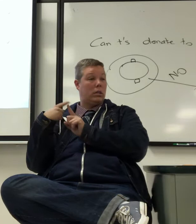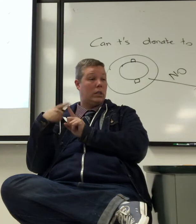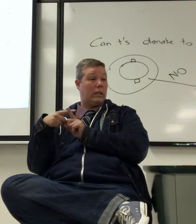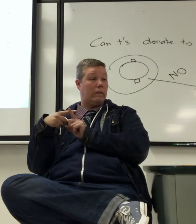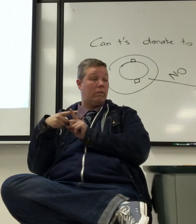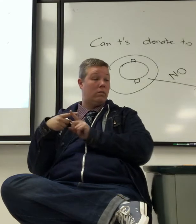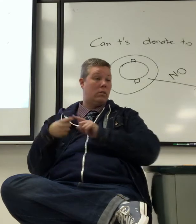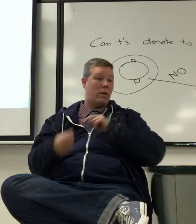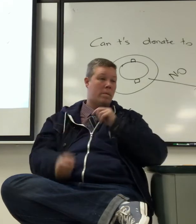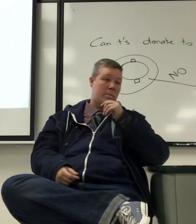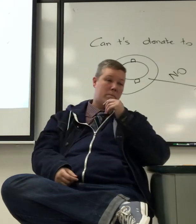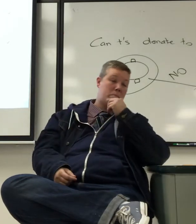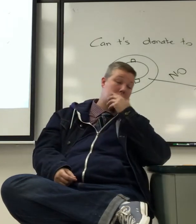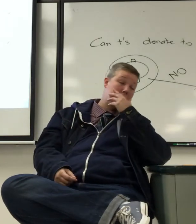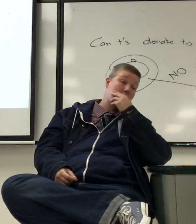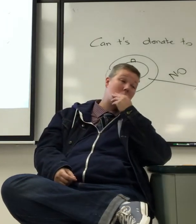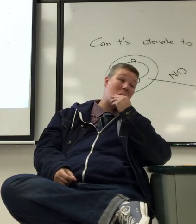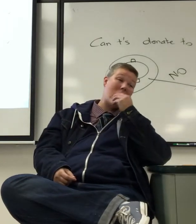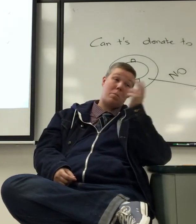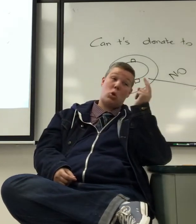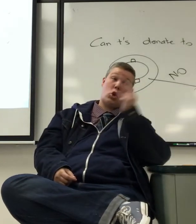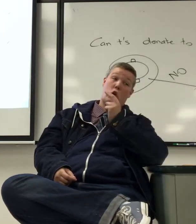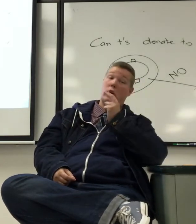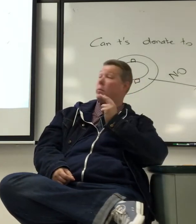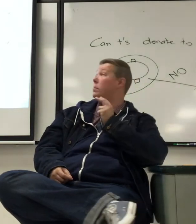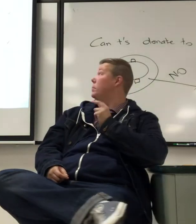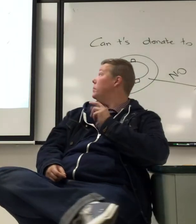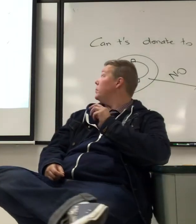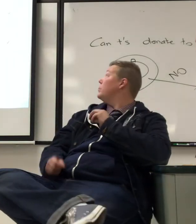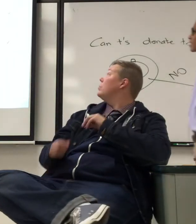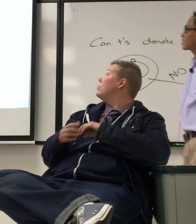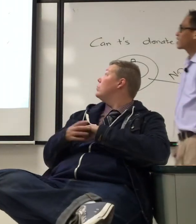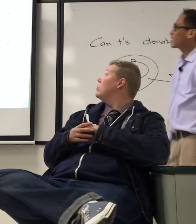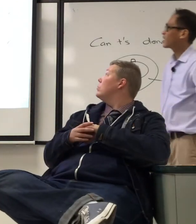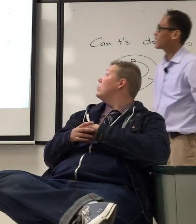Let's answer the question first by just looking at the table.